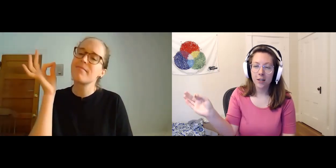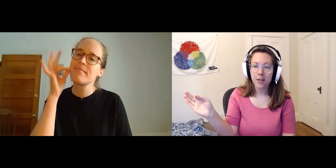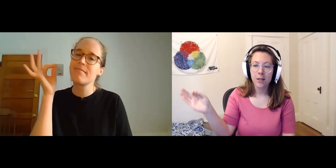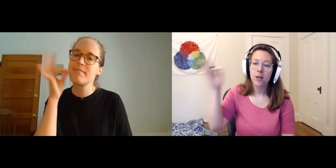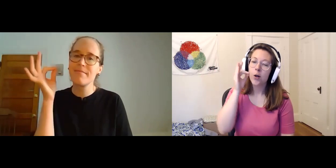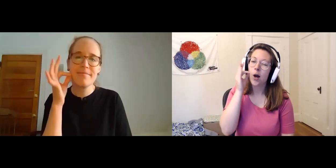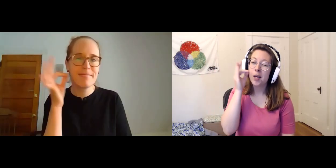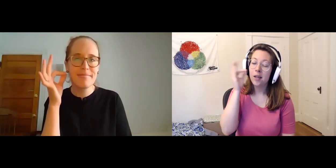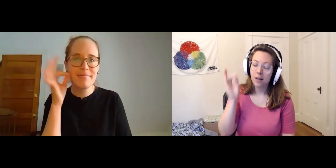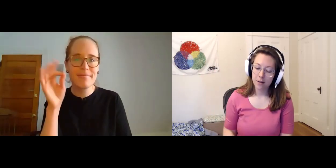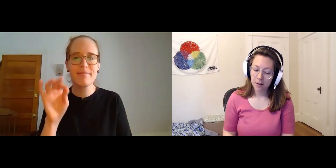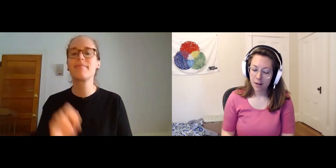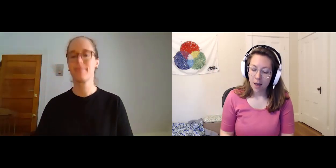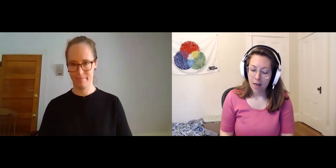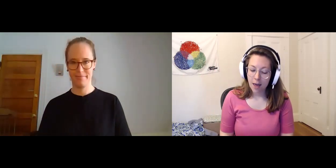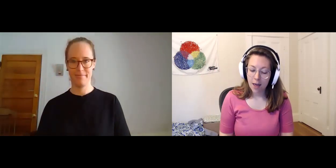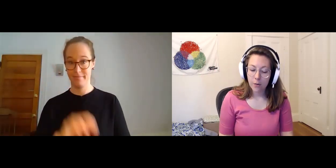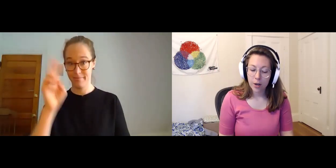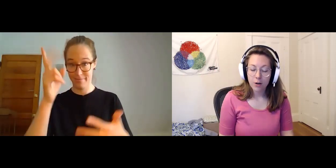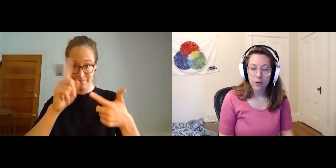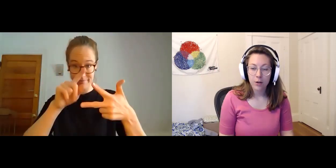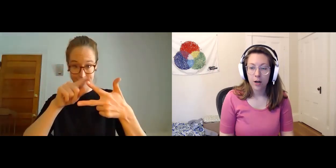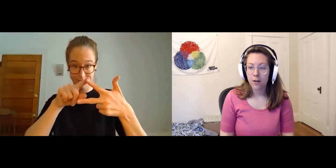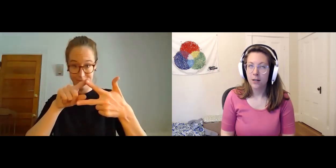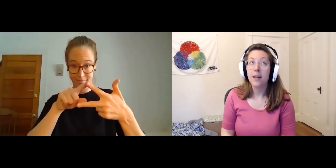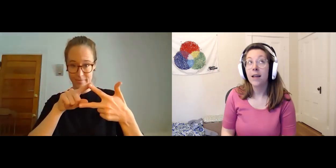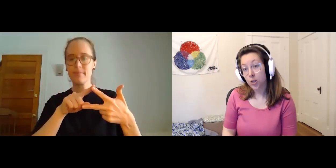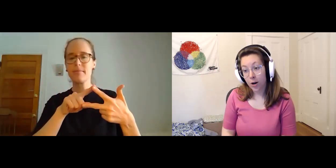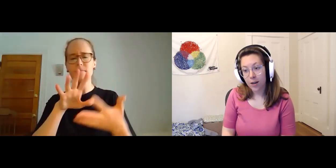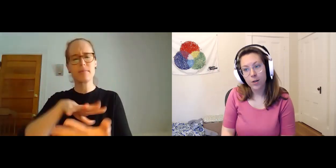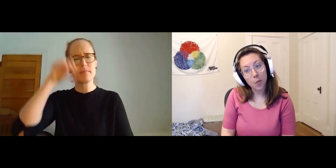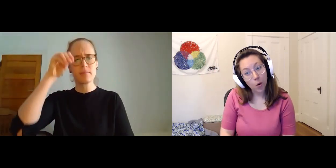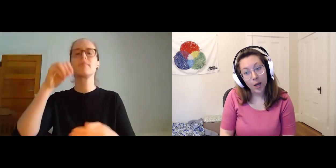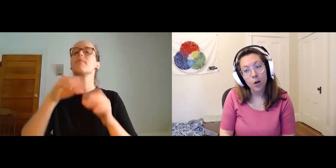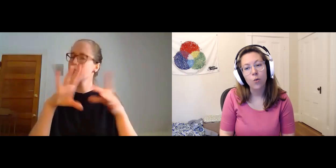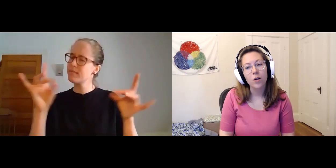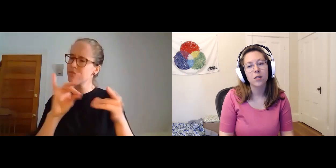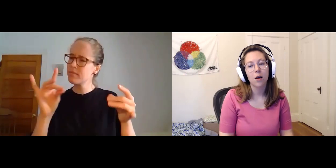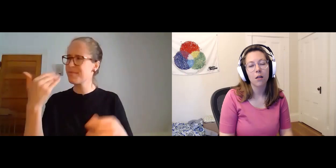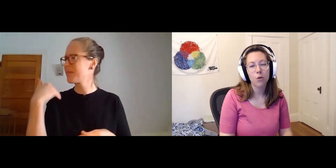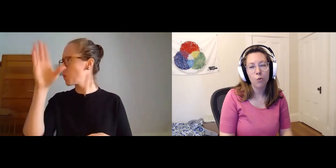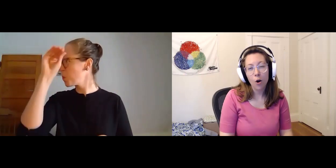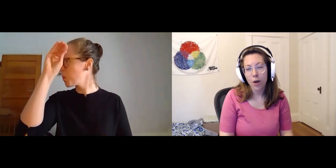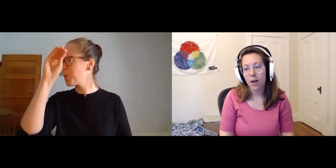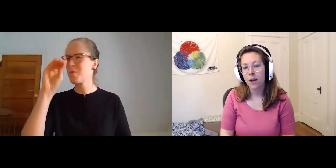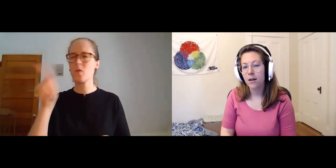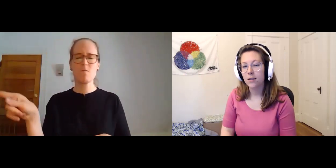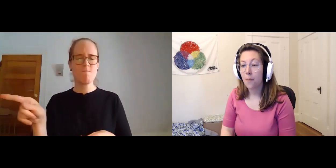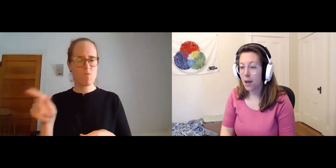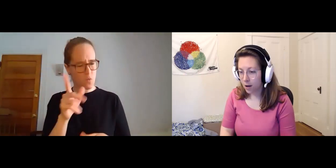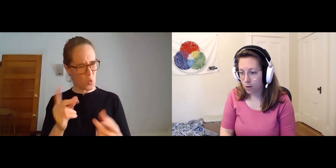cheek, a bee. And we also learned in that story there was a boy who was